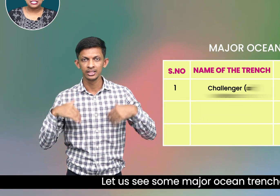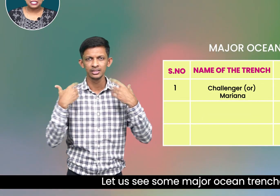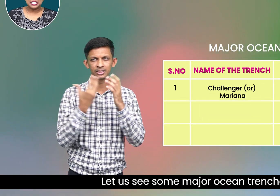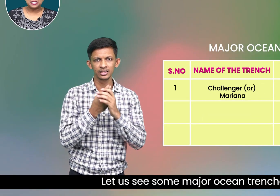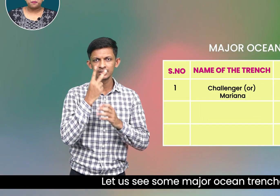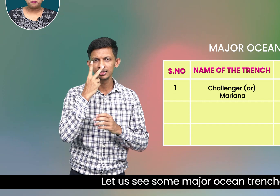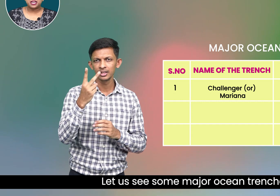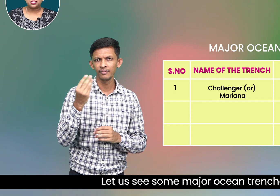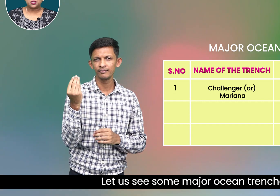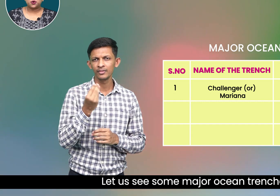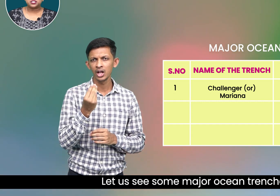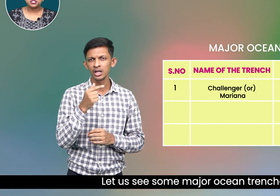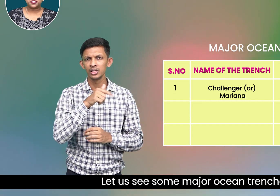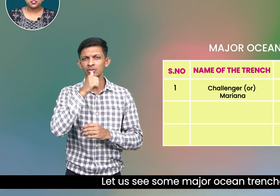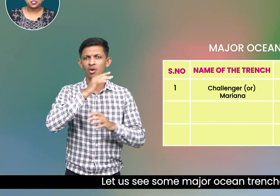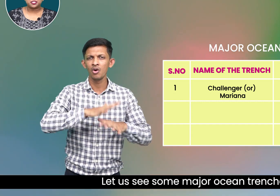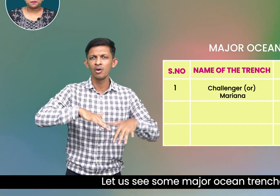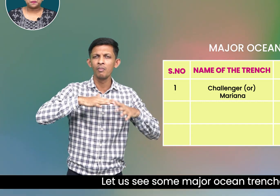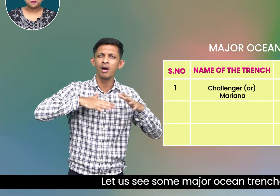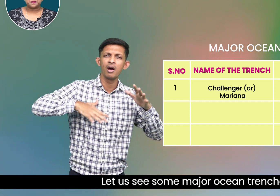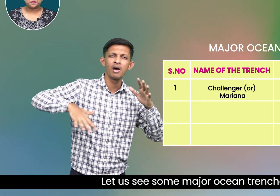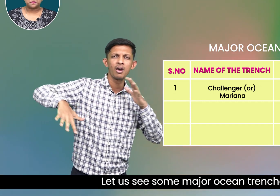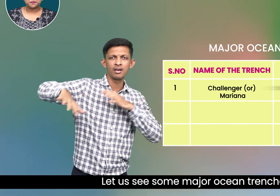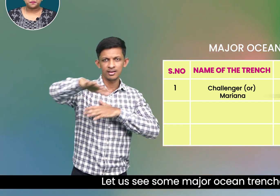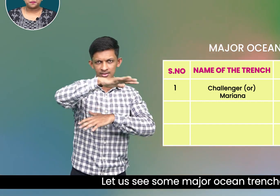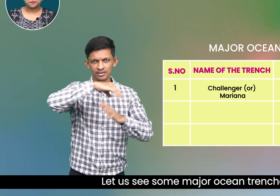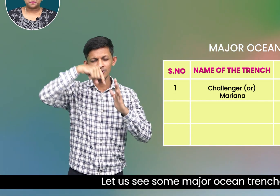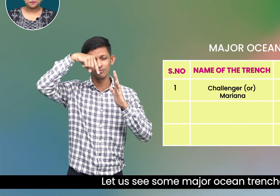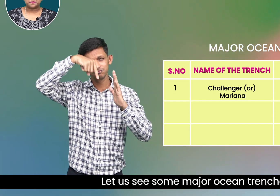Let us see some major ocean trenches.